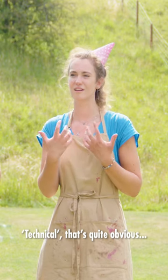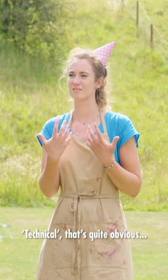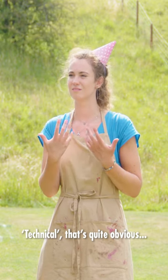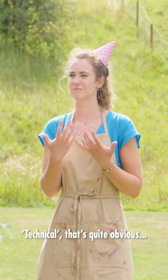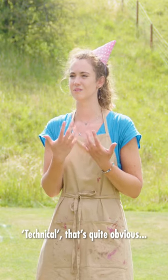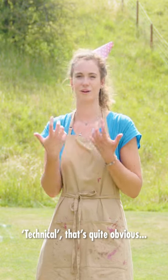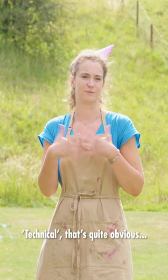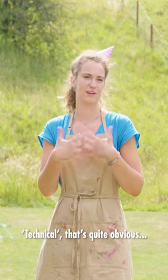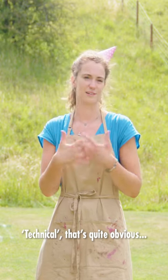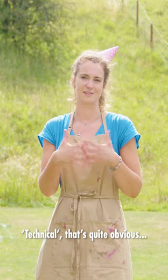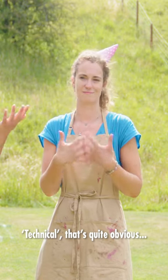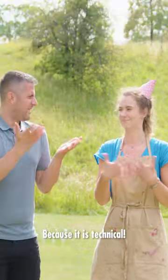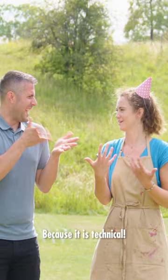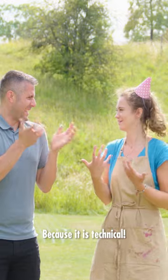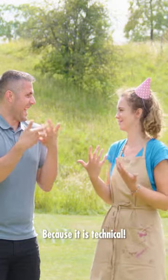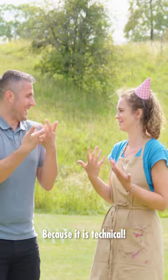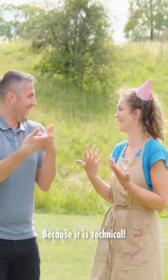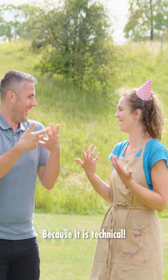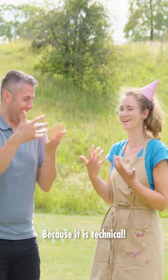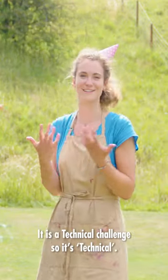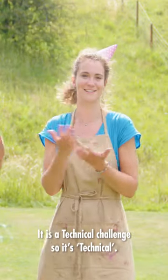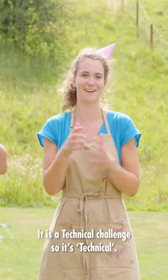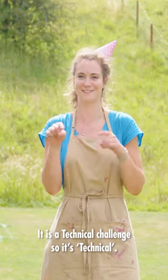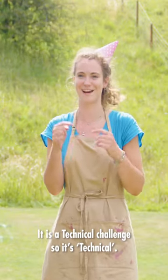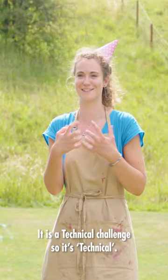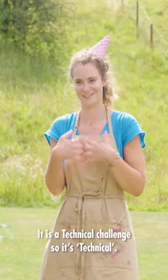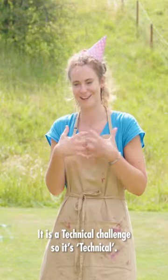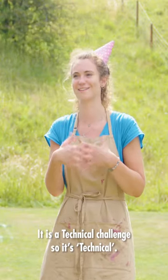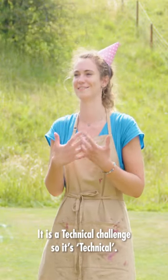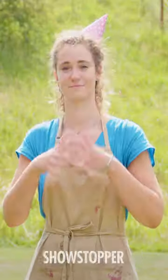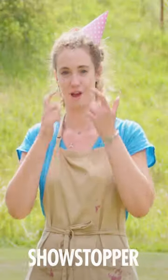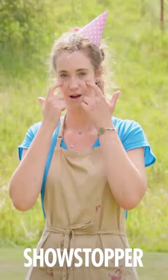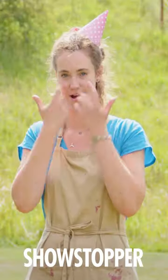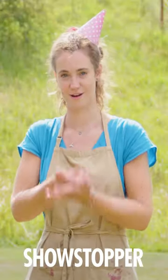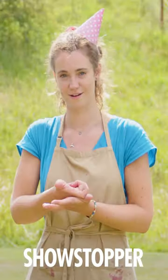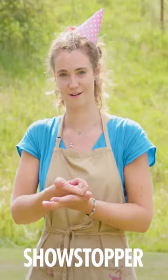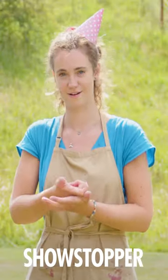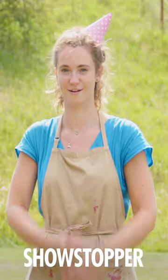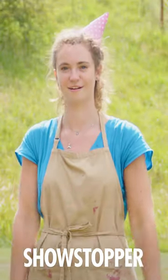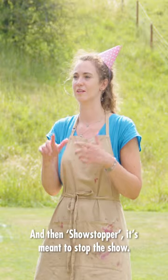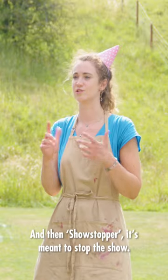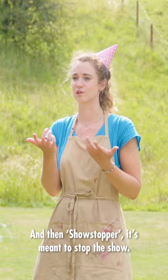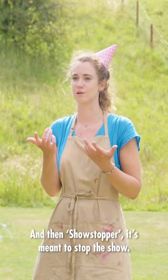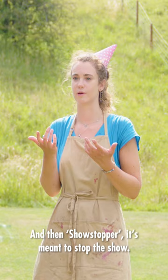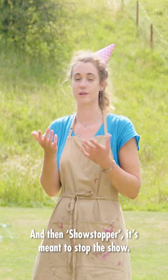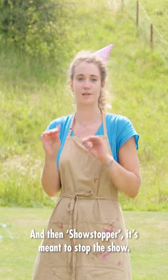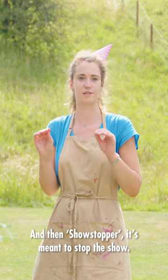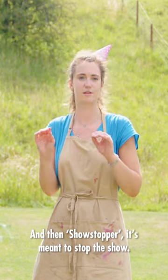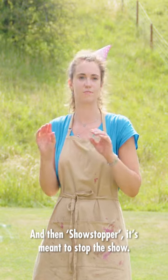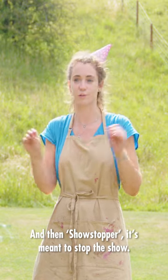Technical, that's quite obvious. Because it is technical. Yeah, it is a technical challenge, so it's technical. And then showstopper is meant to stop the